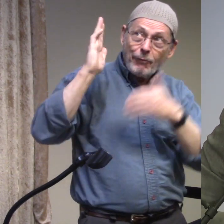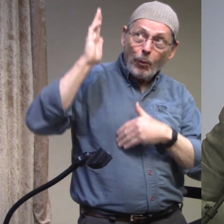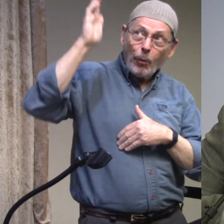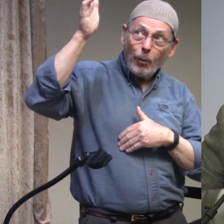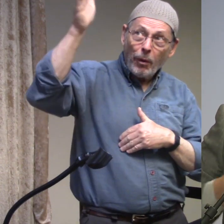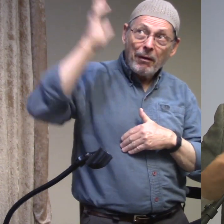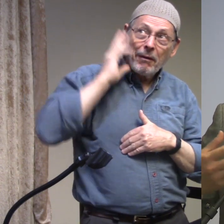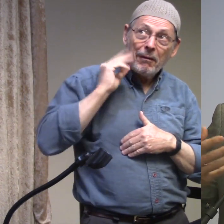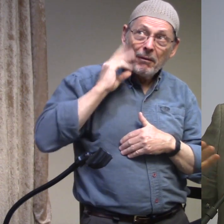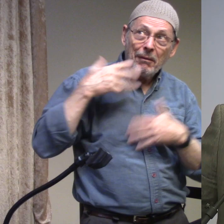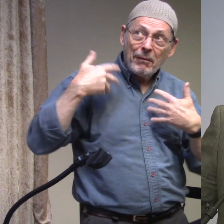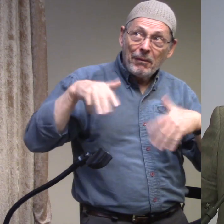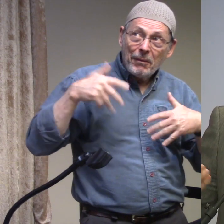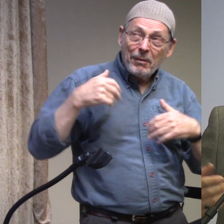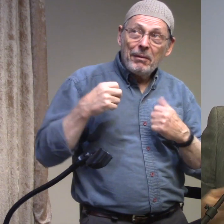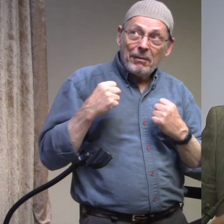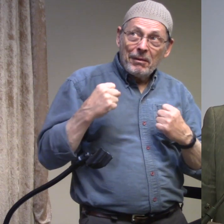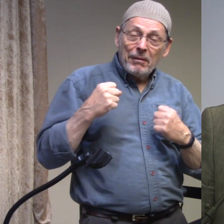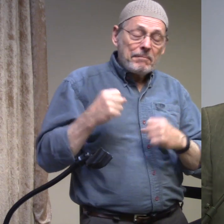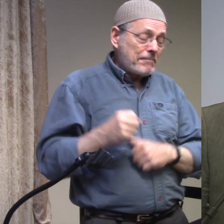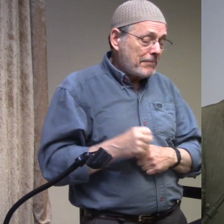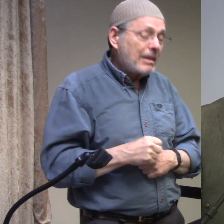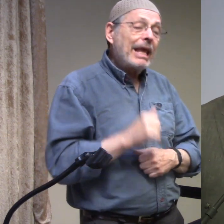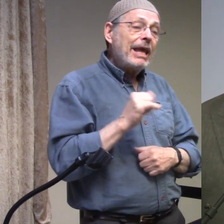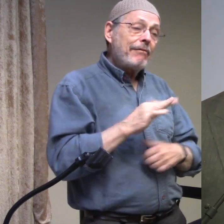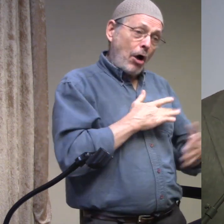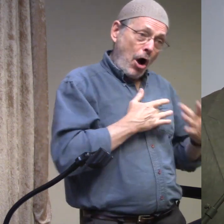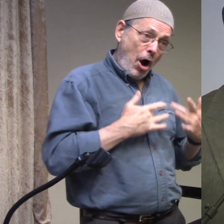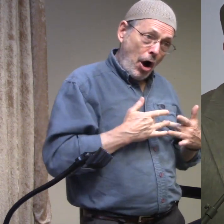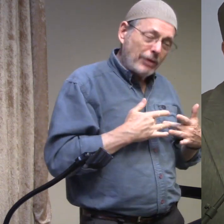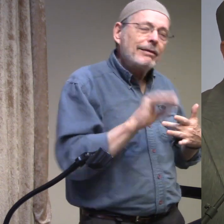And so opening the eyes of the heart